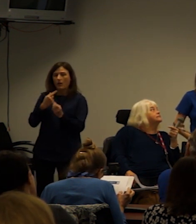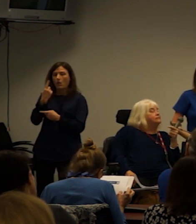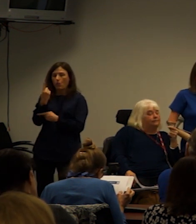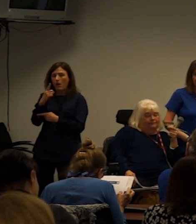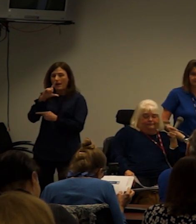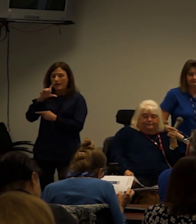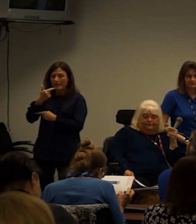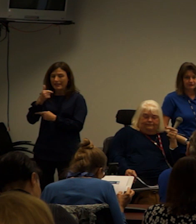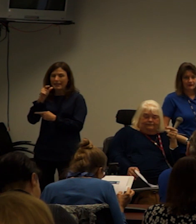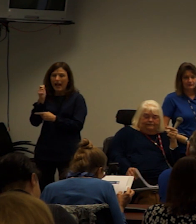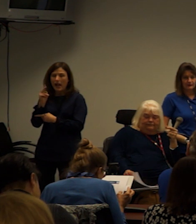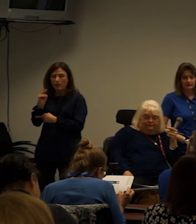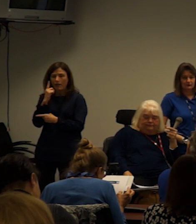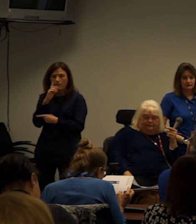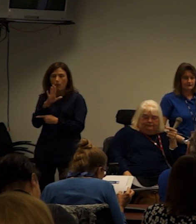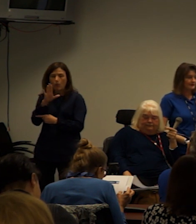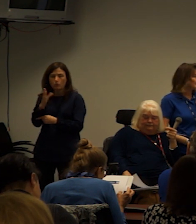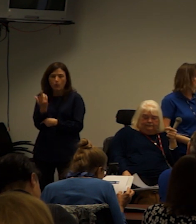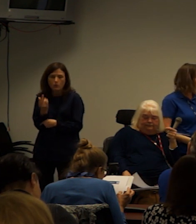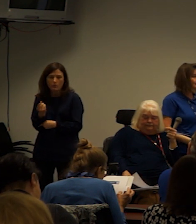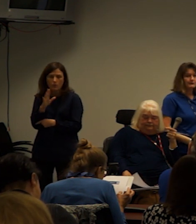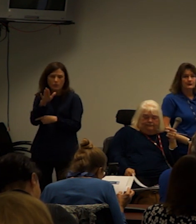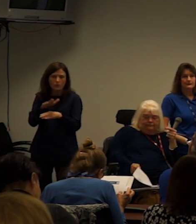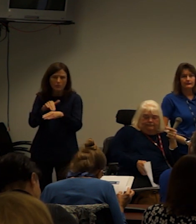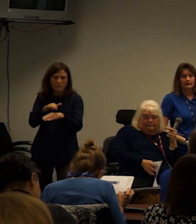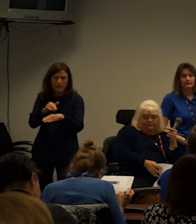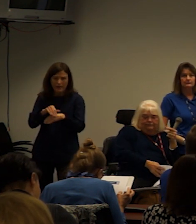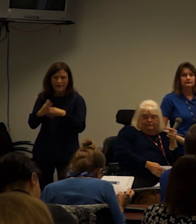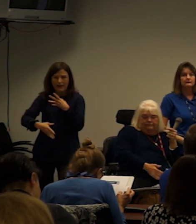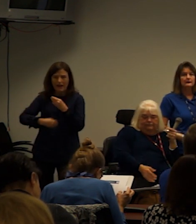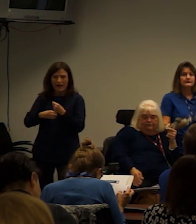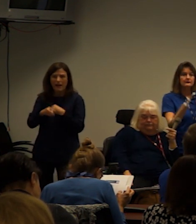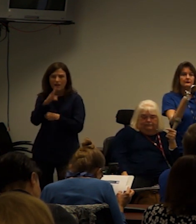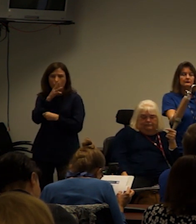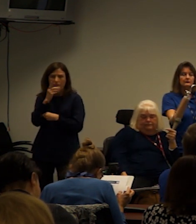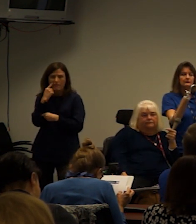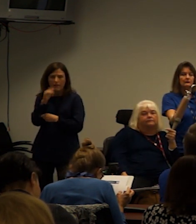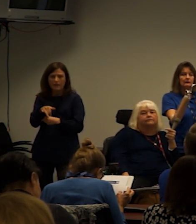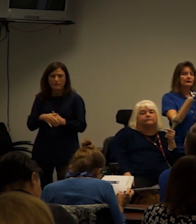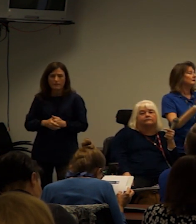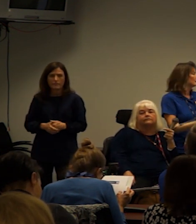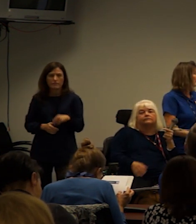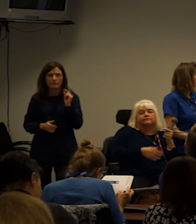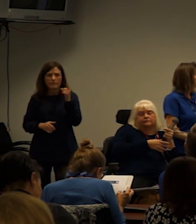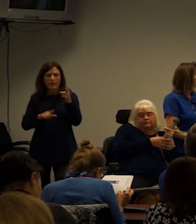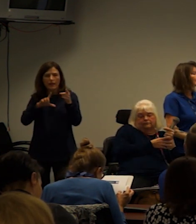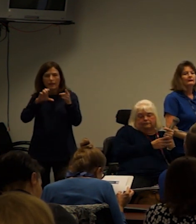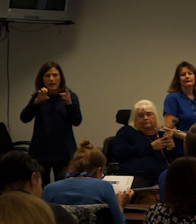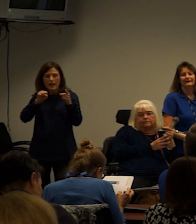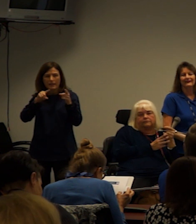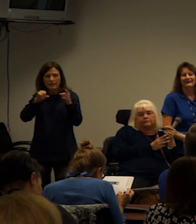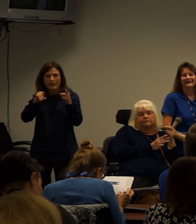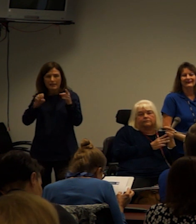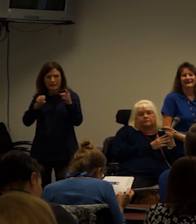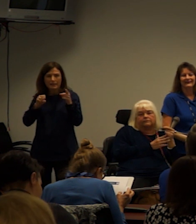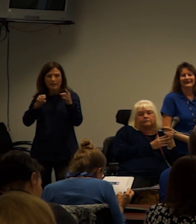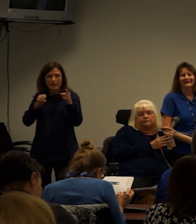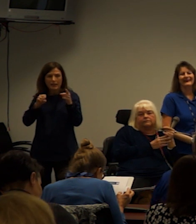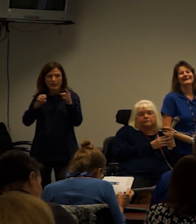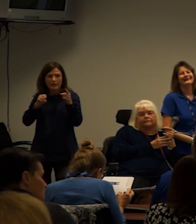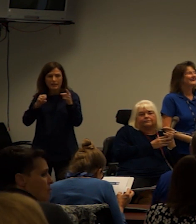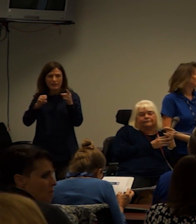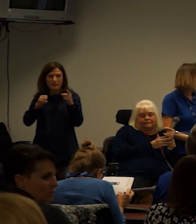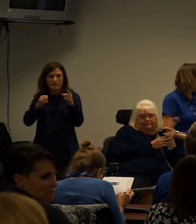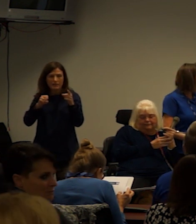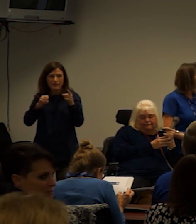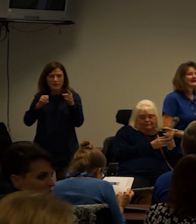pet, okay? If you have a pet or a service animal. Okay. Leslie, do you? Okay. All right.